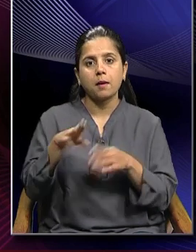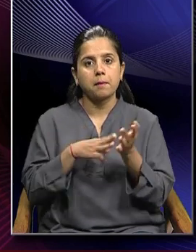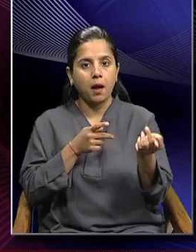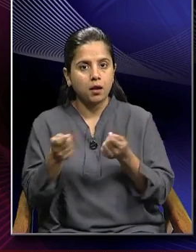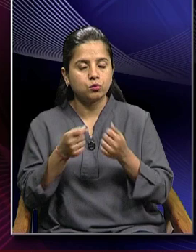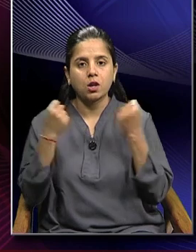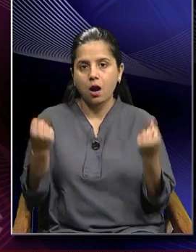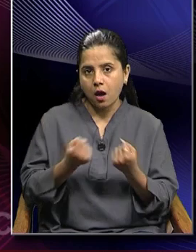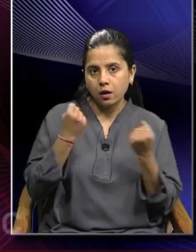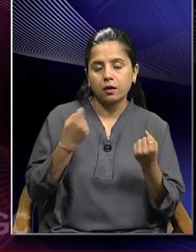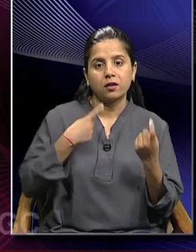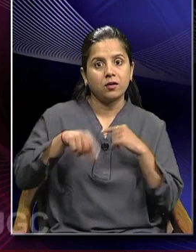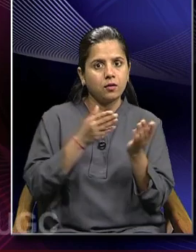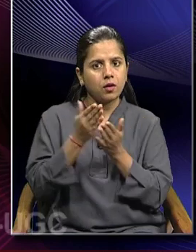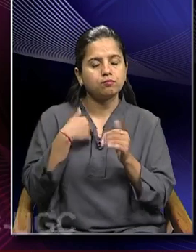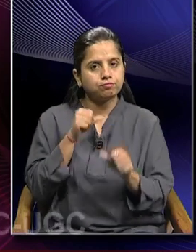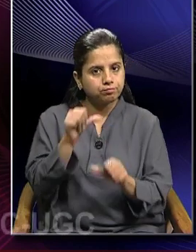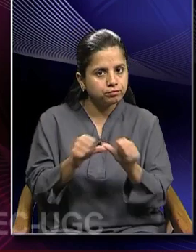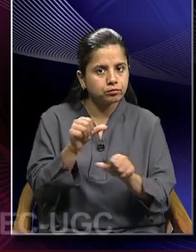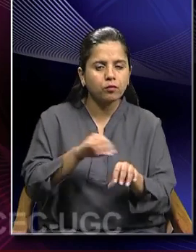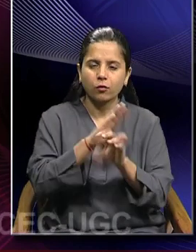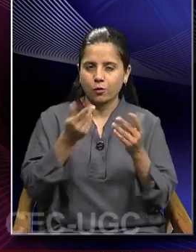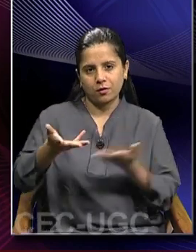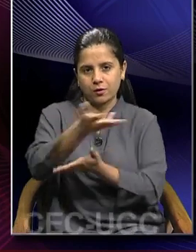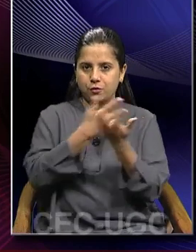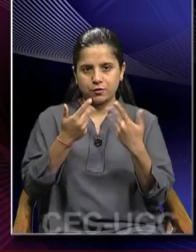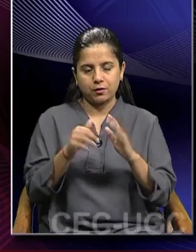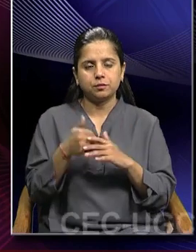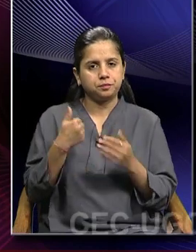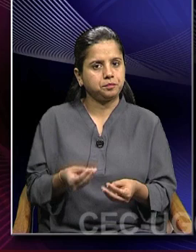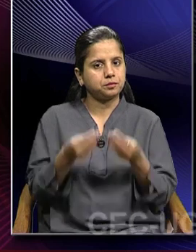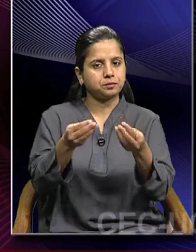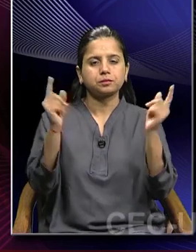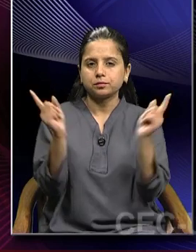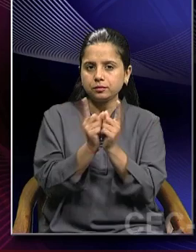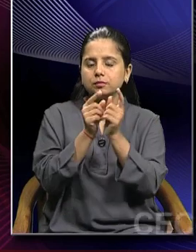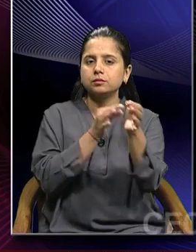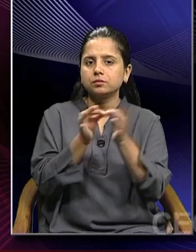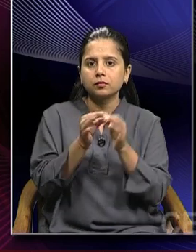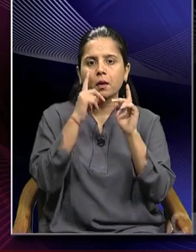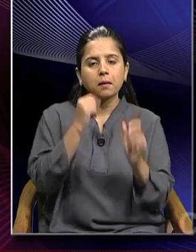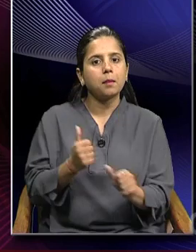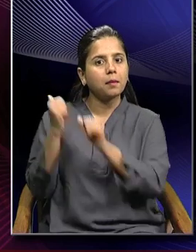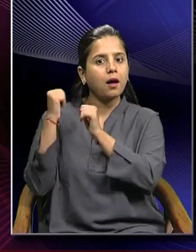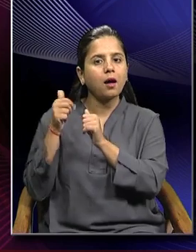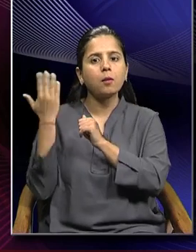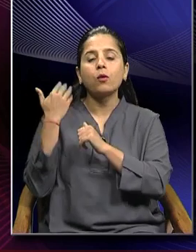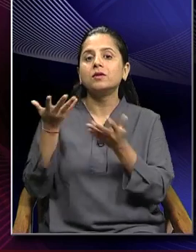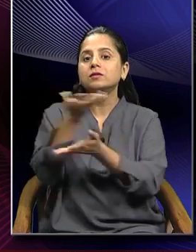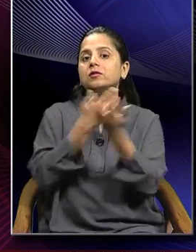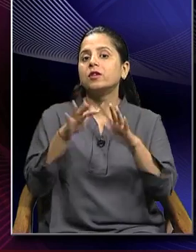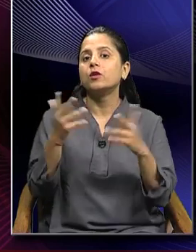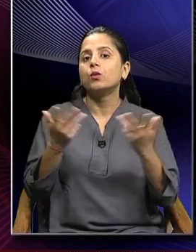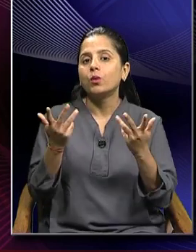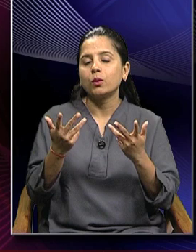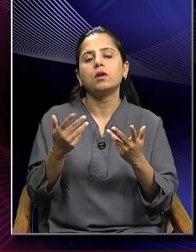action, the way we have to proceed, we have already discussed. I'll be giving you a brief recap of what we have discussed, and